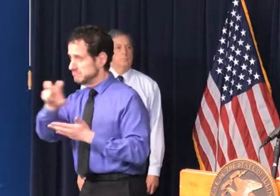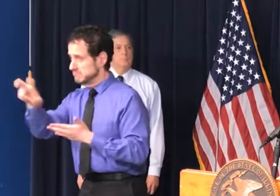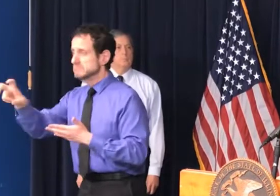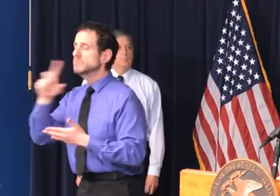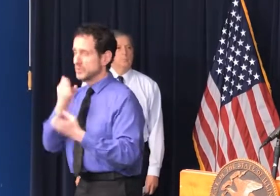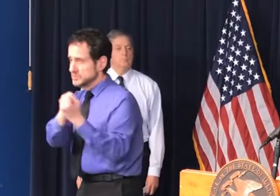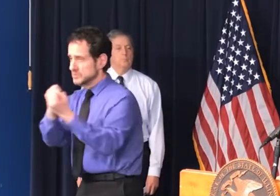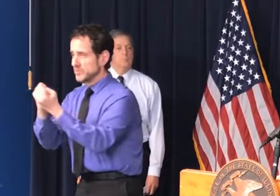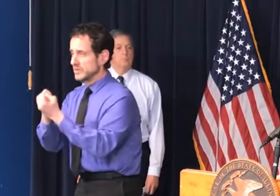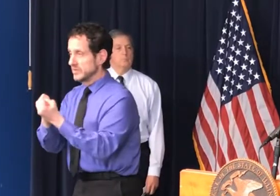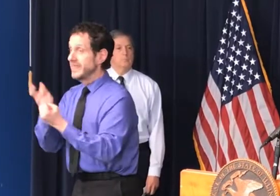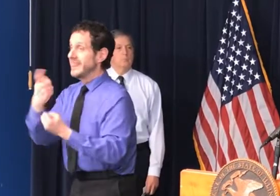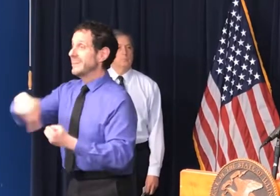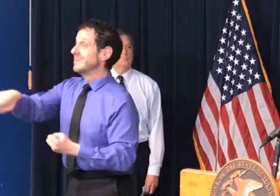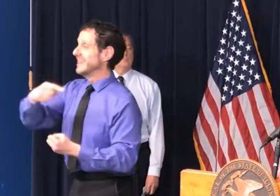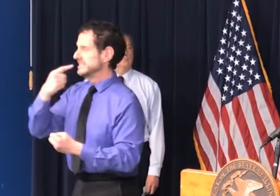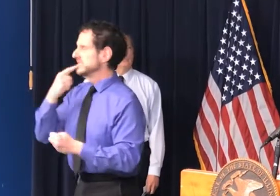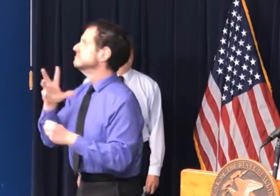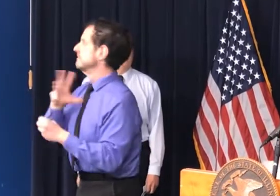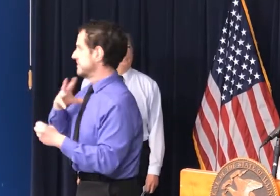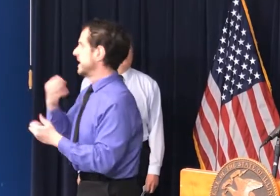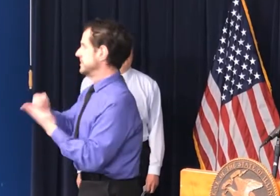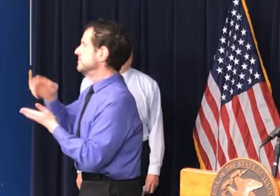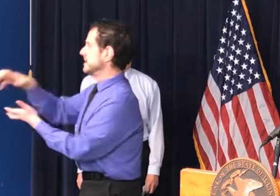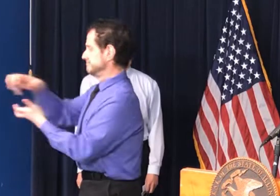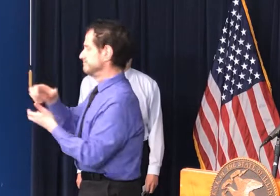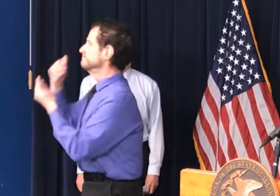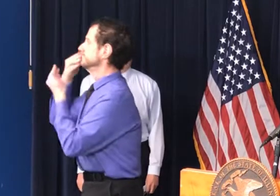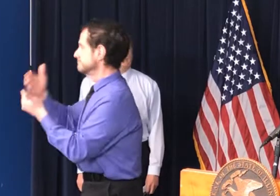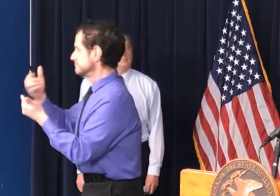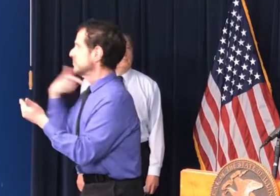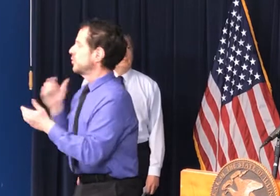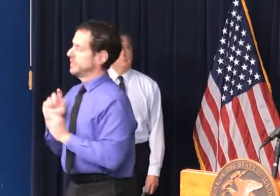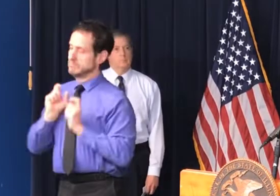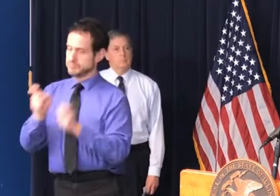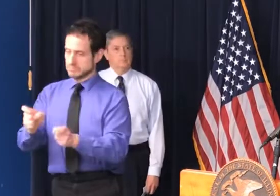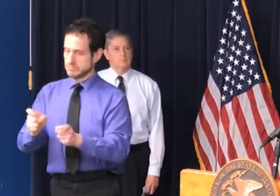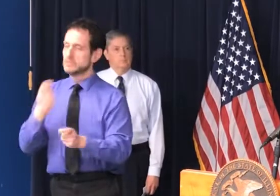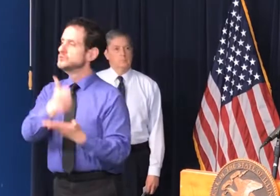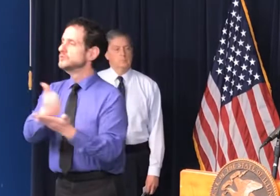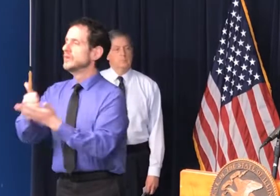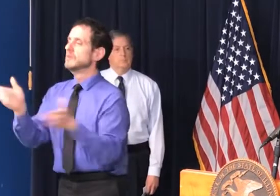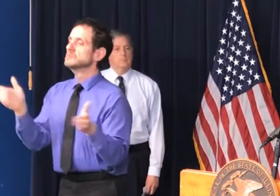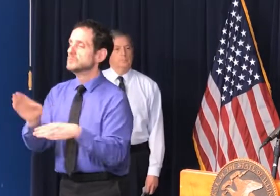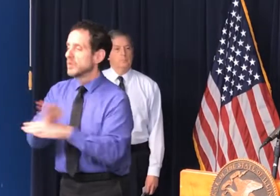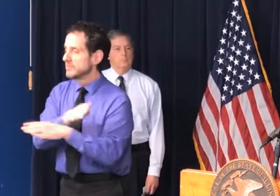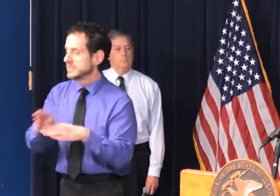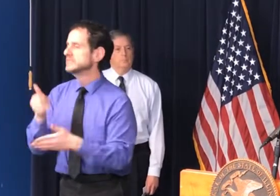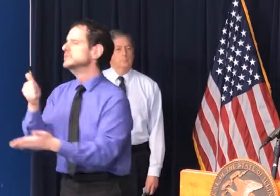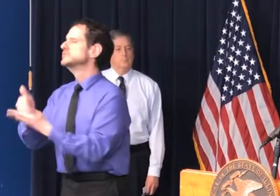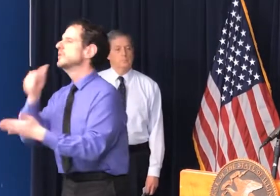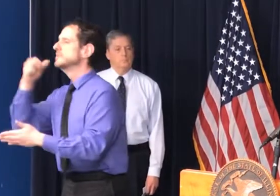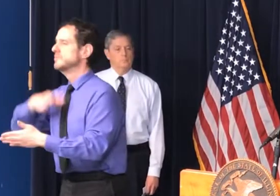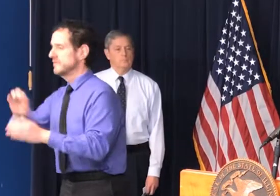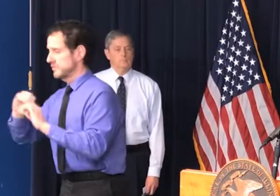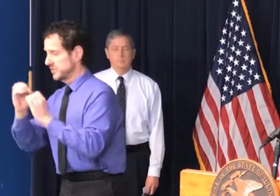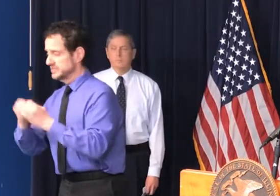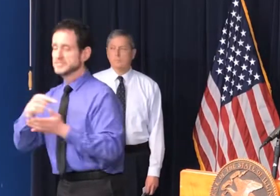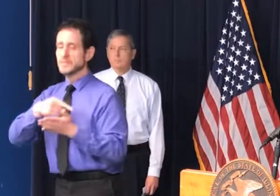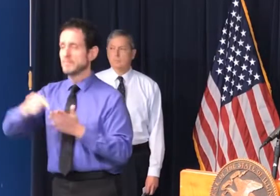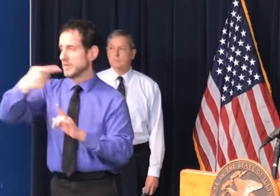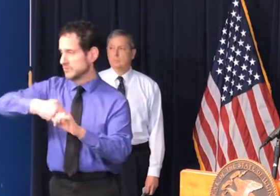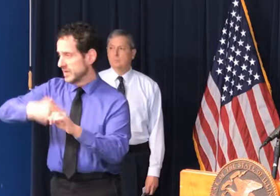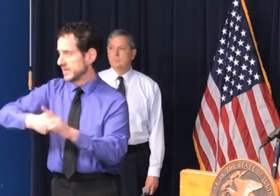turn, they have agreed to turn around and use the money to help small businesses and nonprofits pay rent, purchase